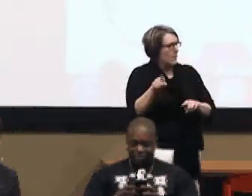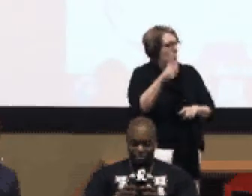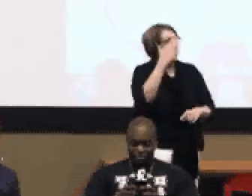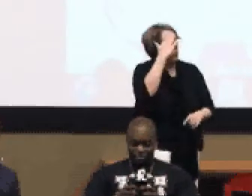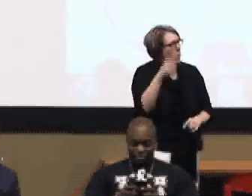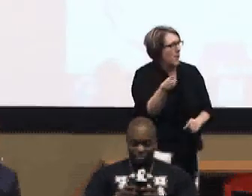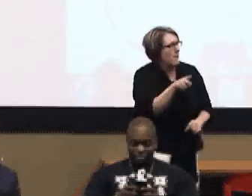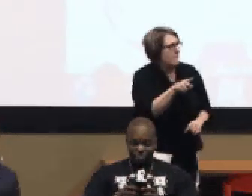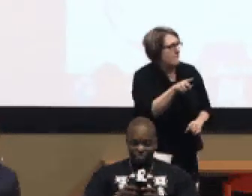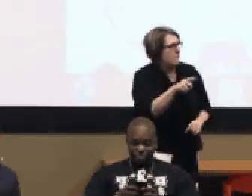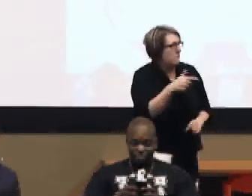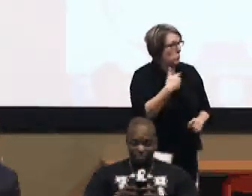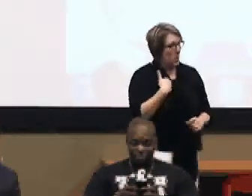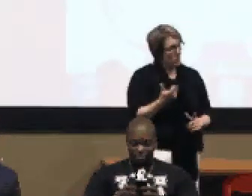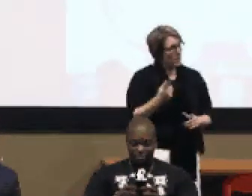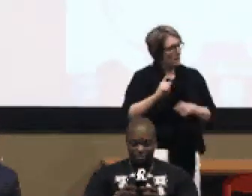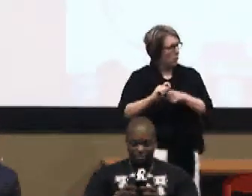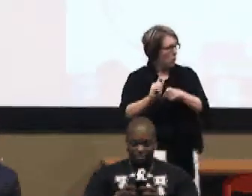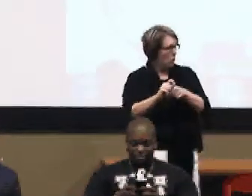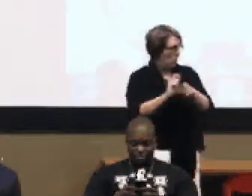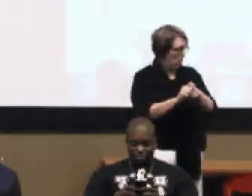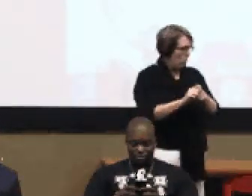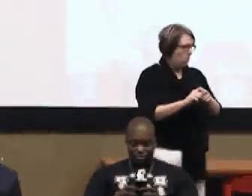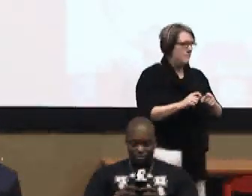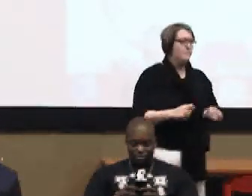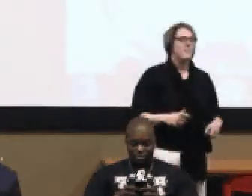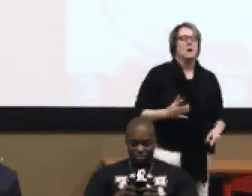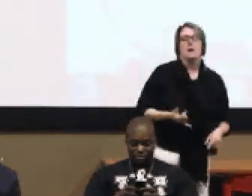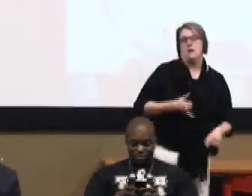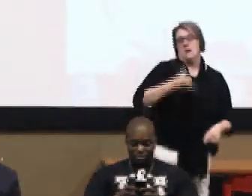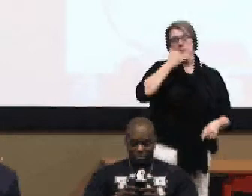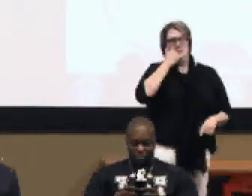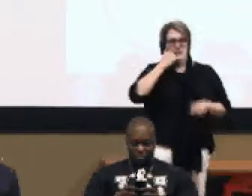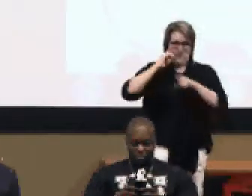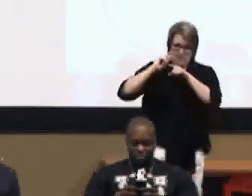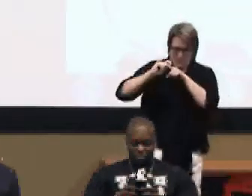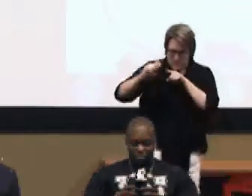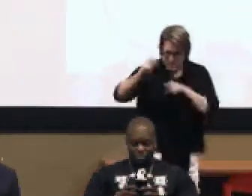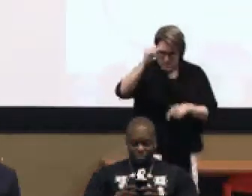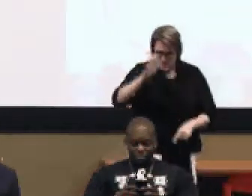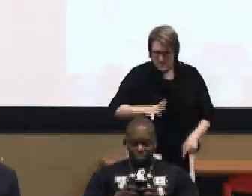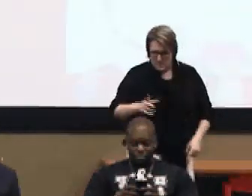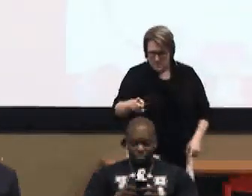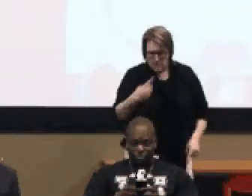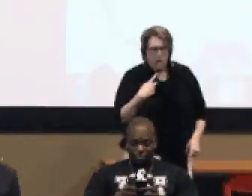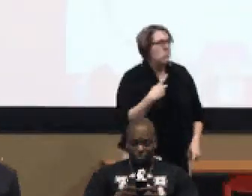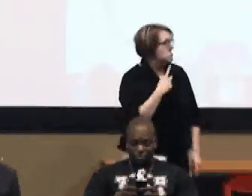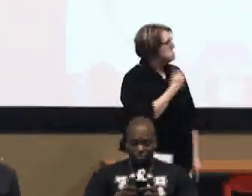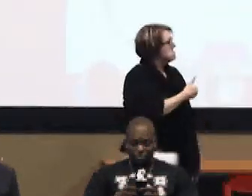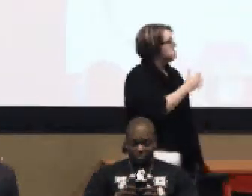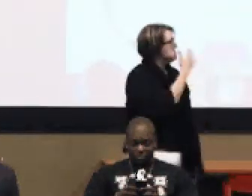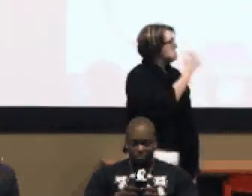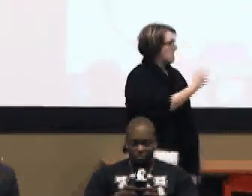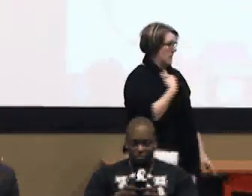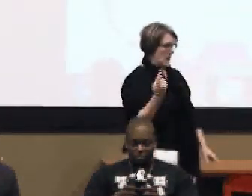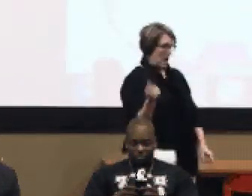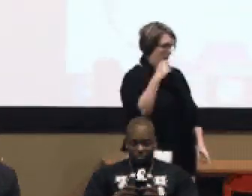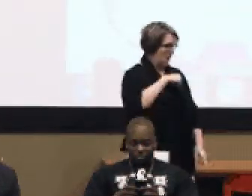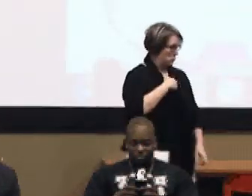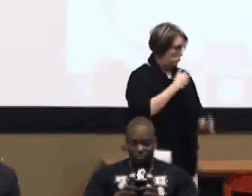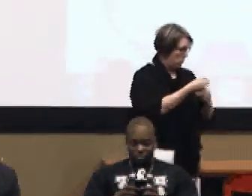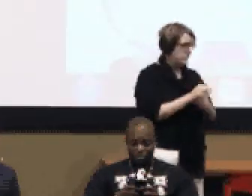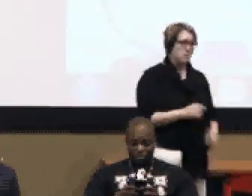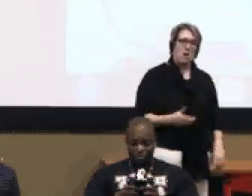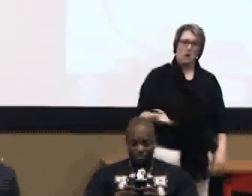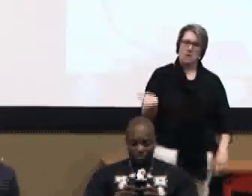them. I said, why don't I make some phone calls? And I picked up the phone and I called the guy. And he said, that sounds interesting. Can I come over to your office? And he sat in